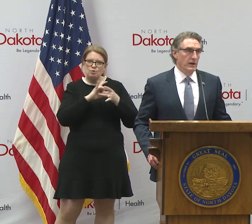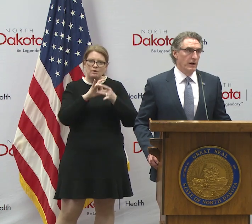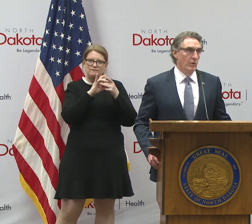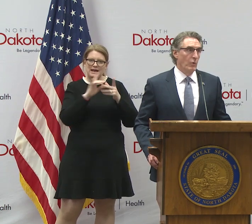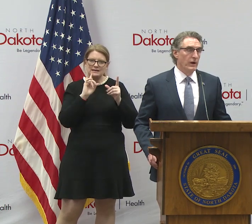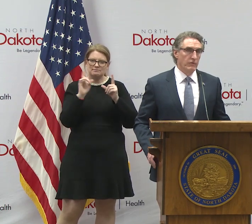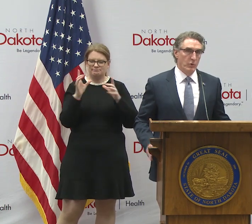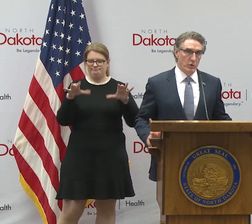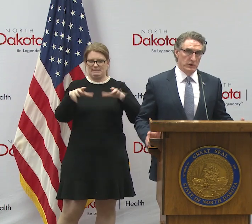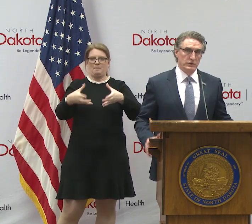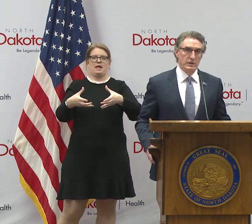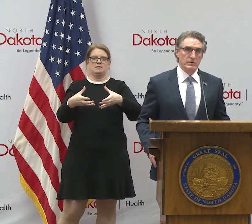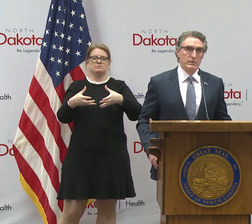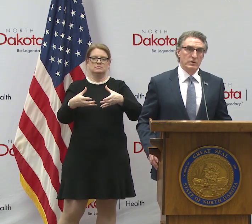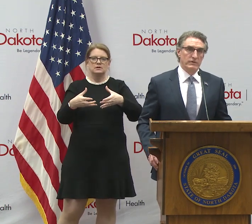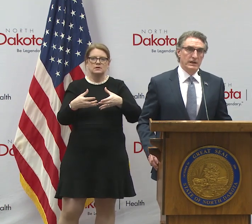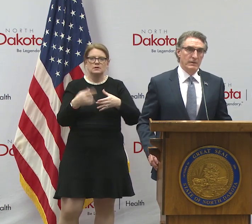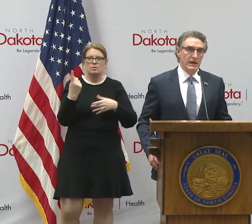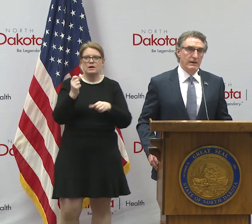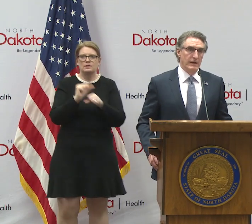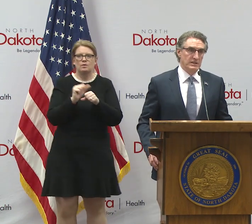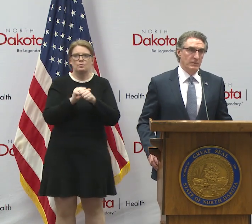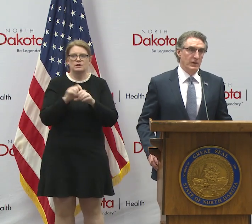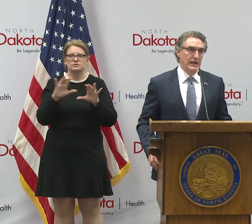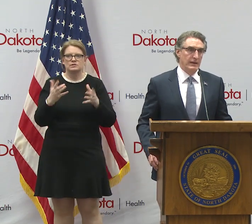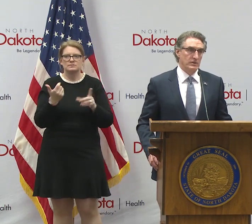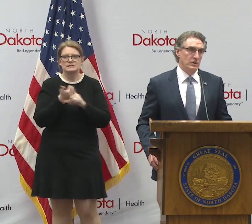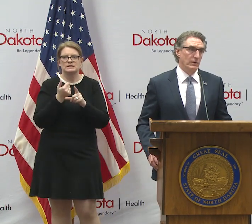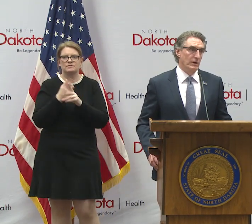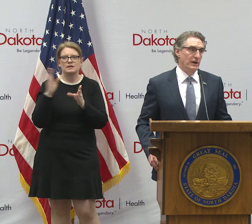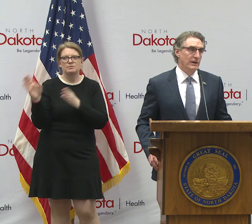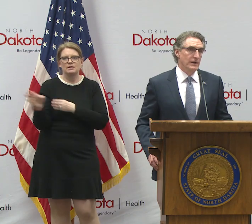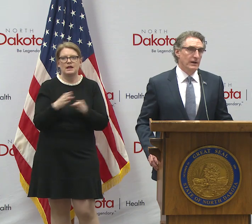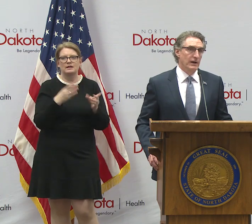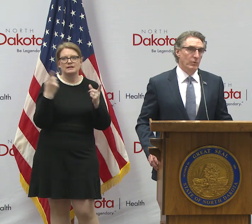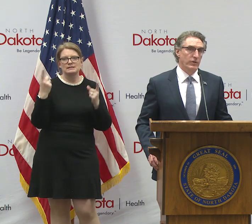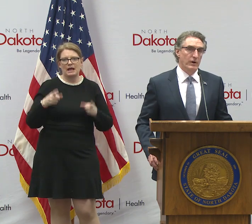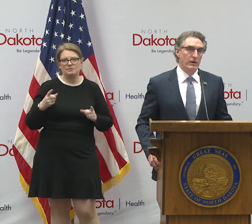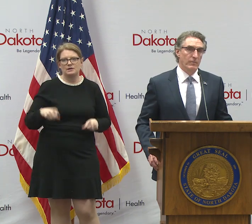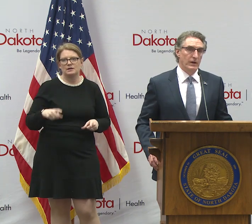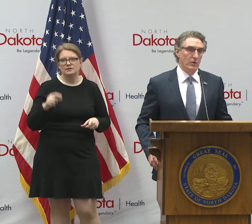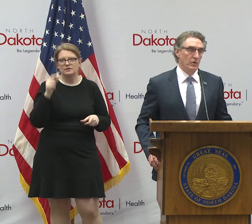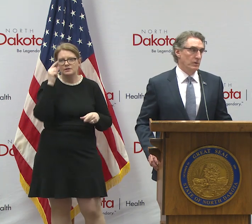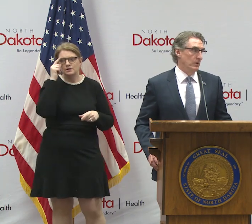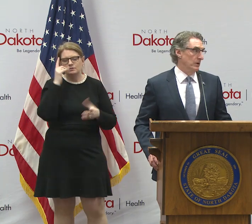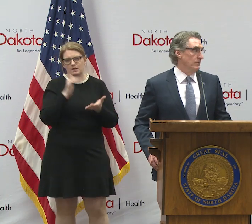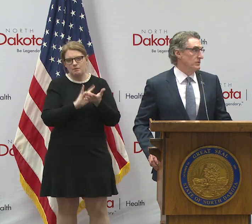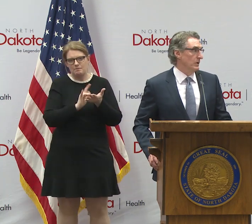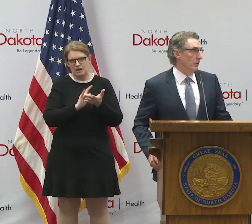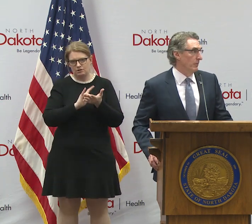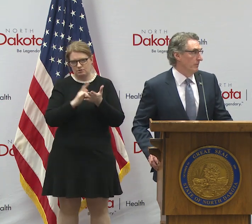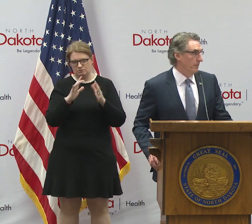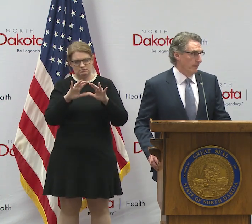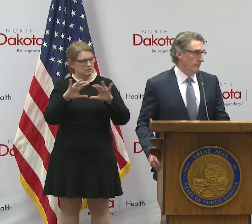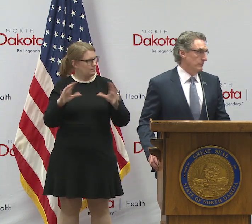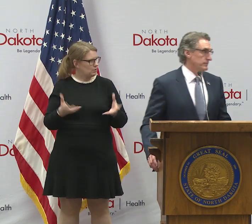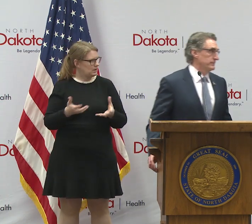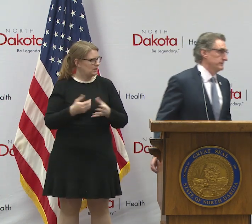about one of the work streams from the Unified Command, and that's the planning that's going on with our medical community. General